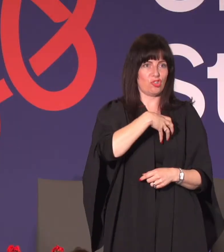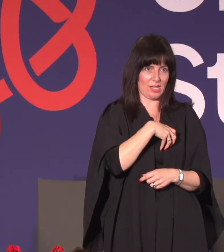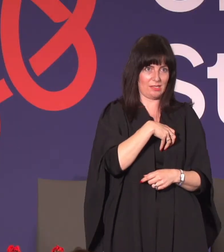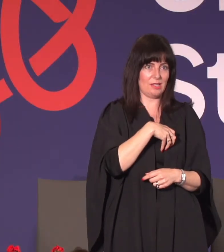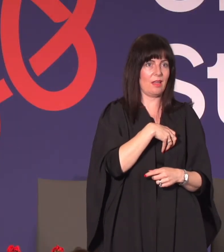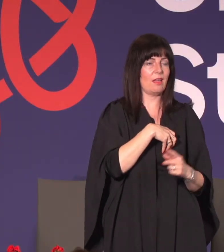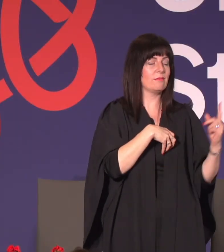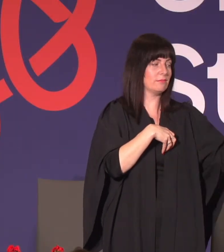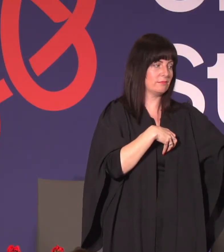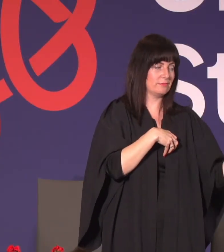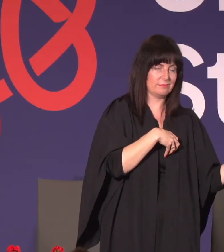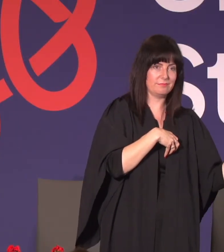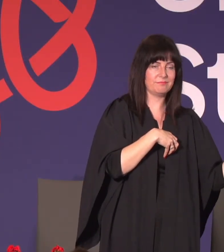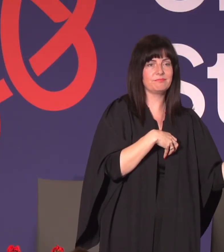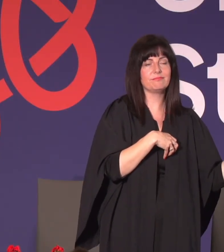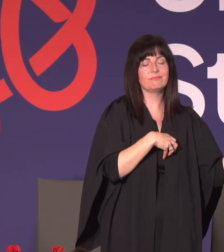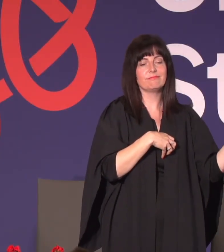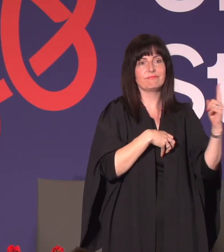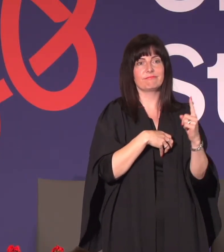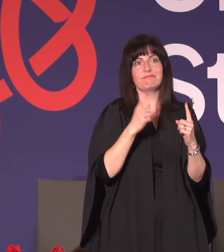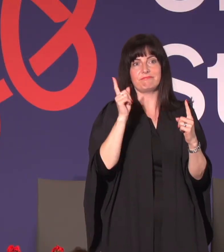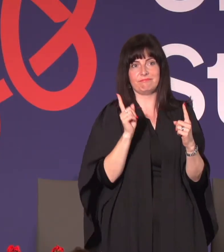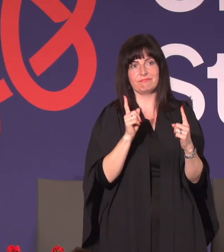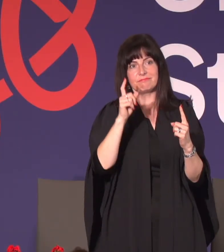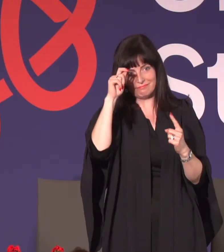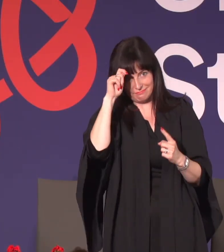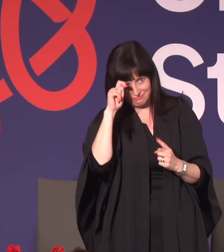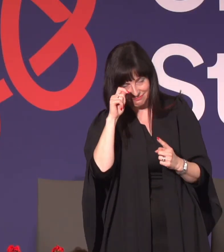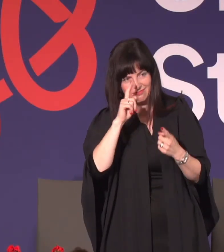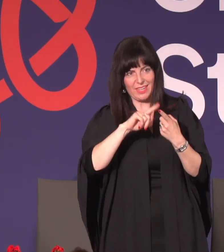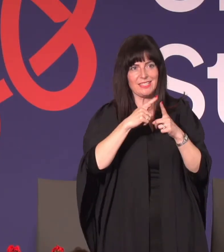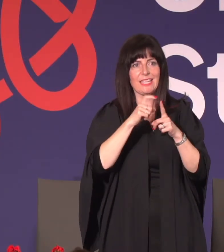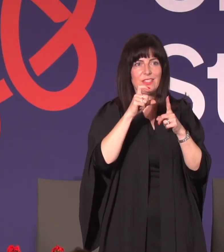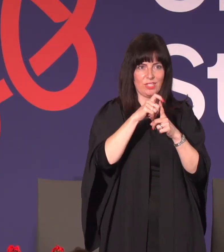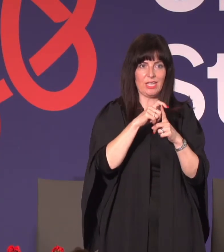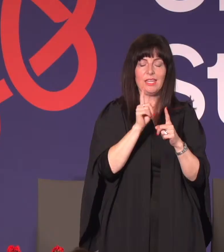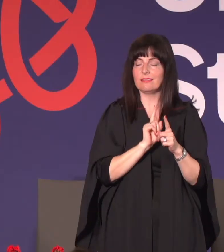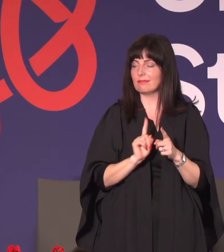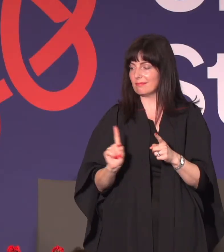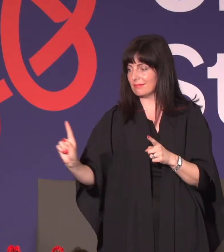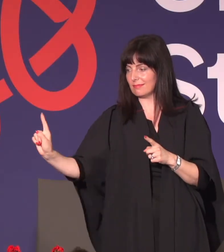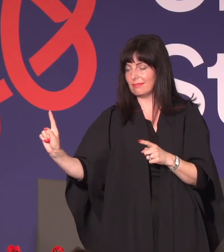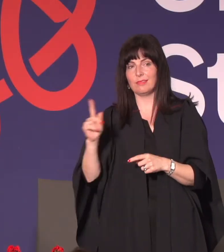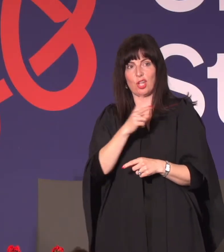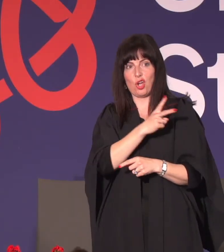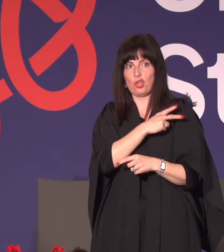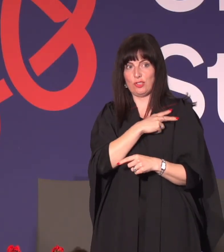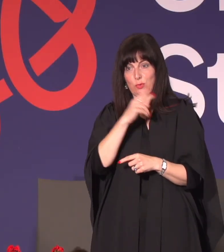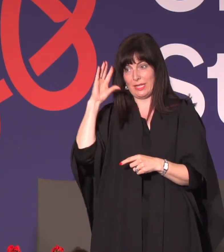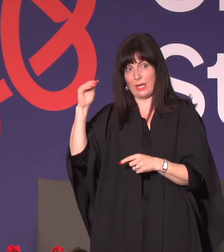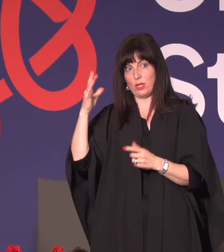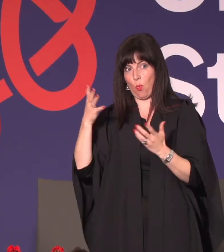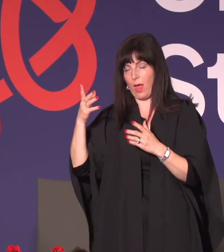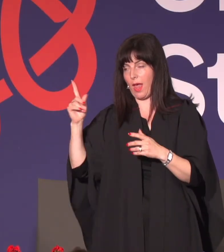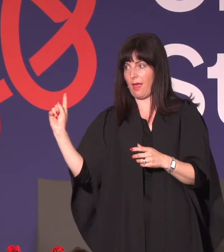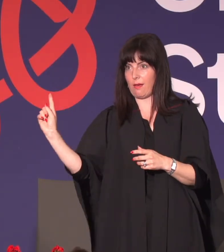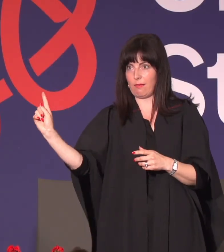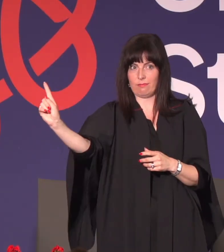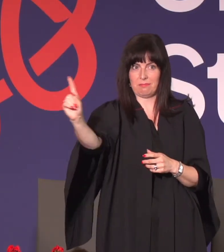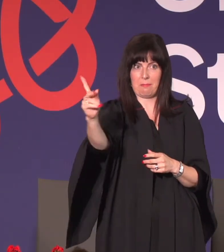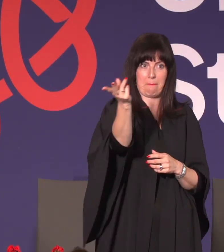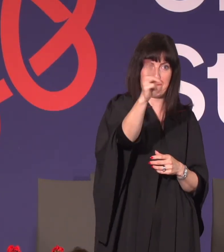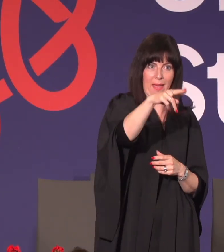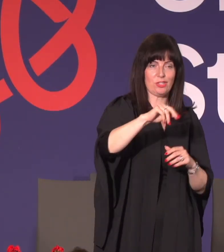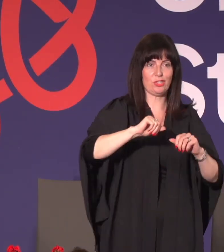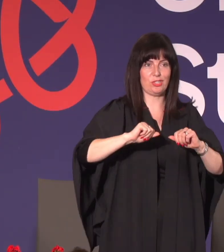your Executive Dean, and the ushers will be then there to guide you back to your seats. Now, graduates, I know you will be nervous